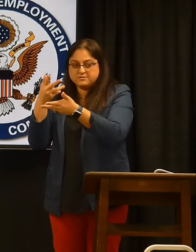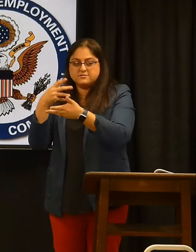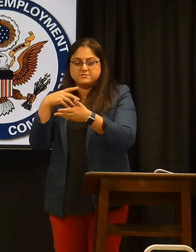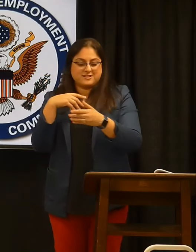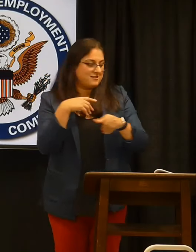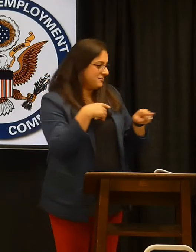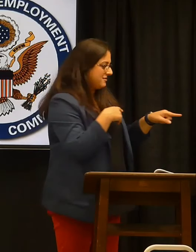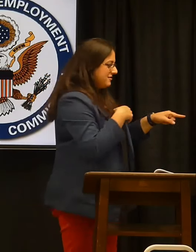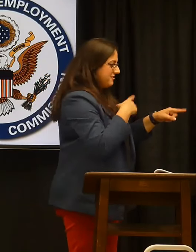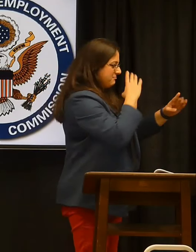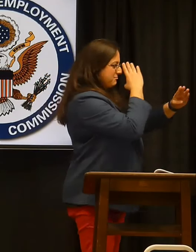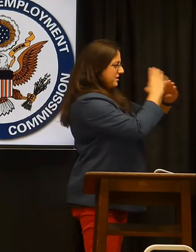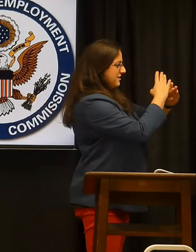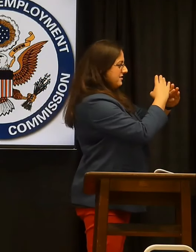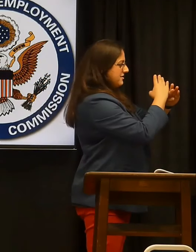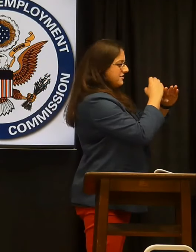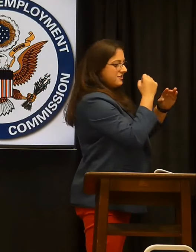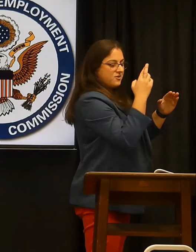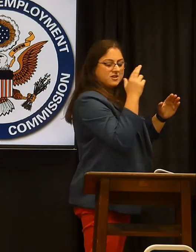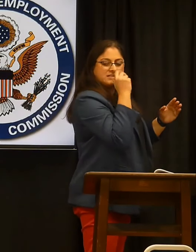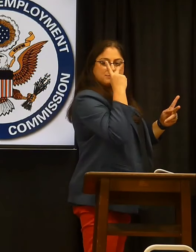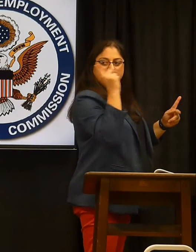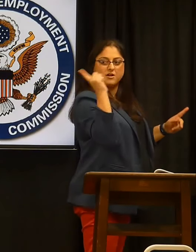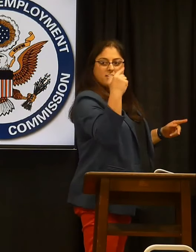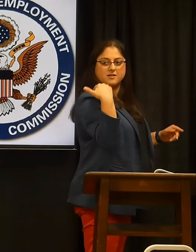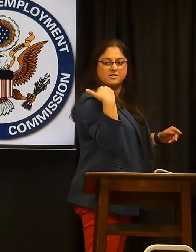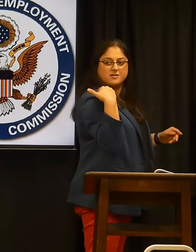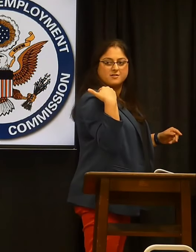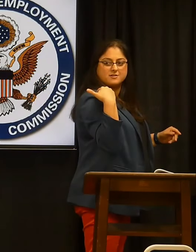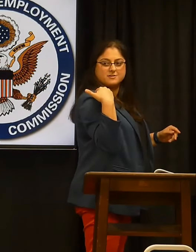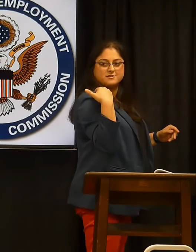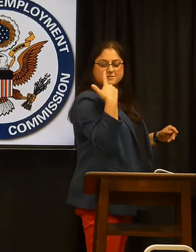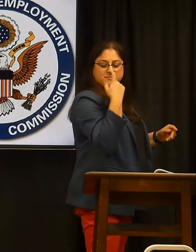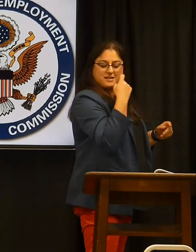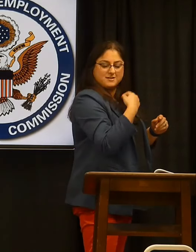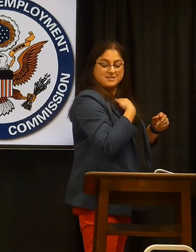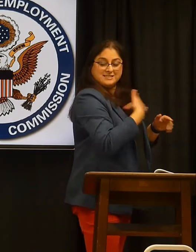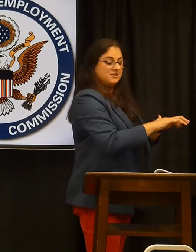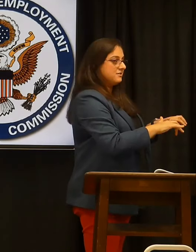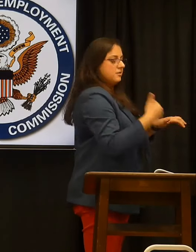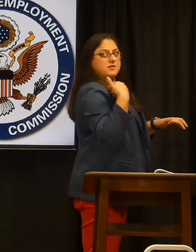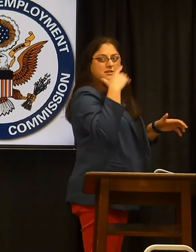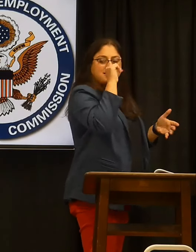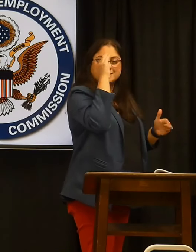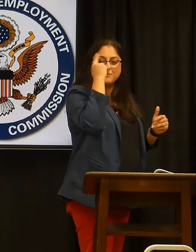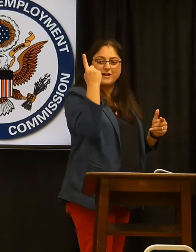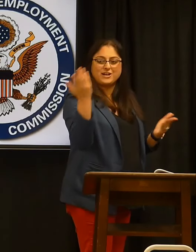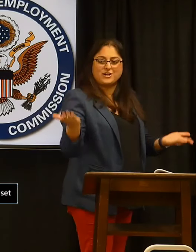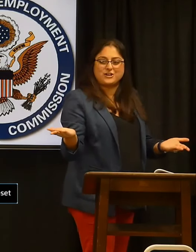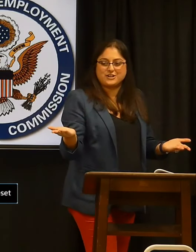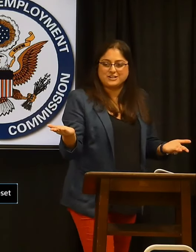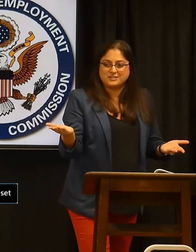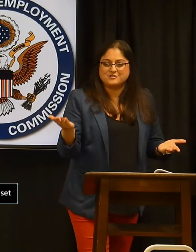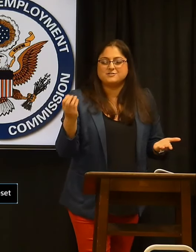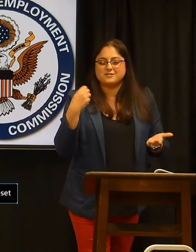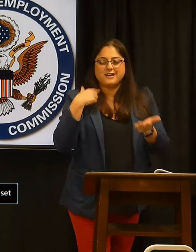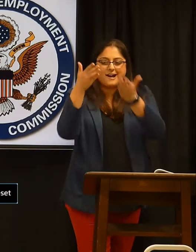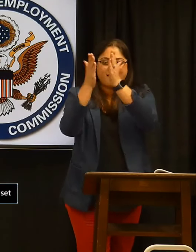coming. If I'm sitting in the corner and someone comes up behind me, I can't see them and it scares